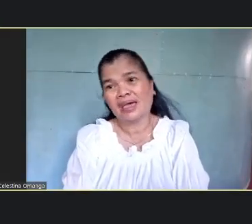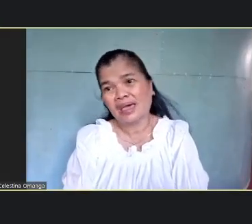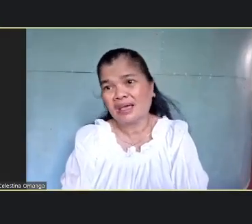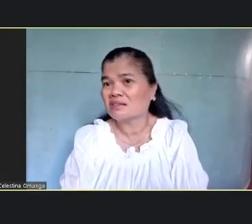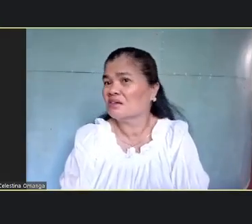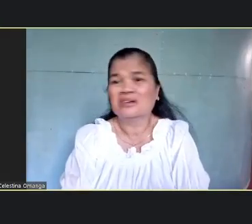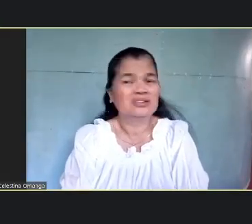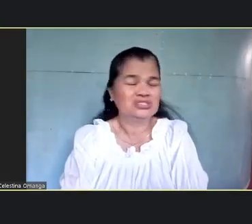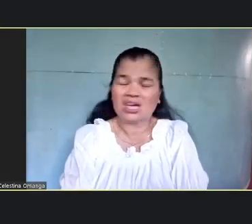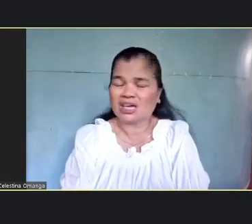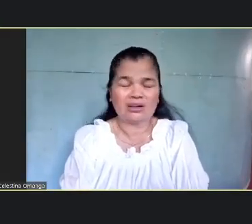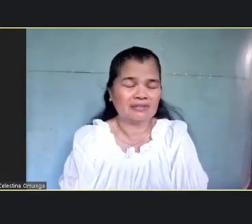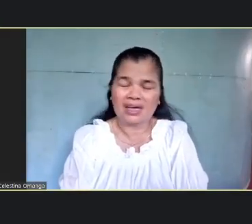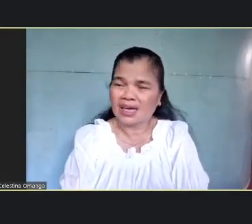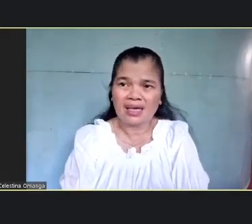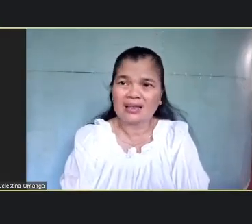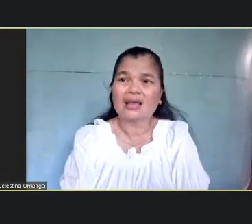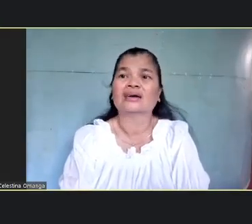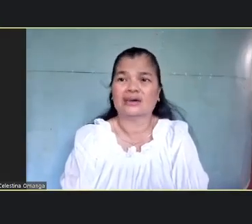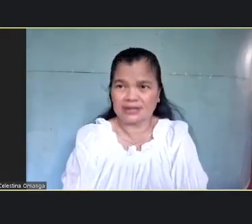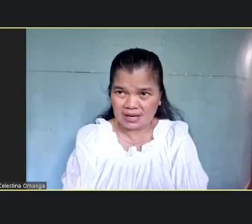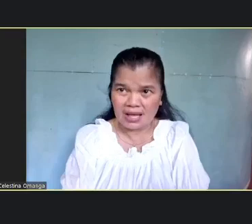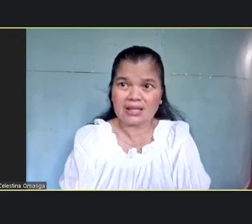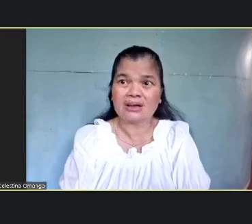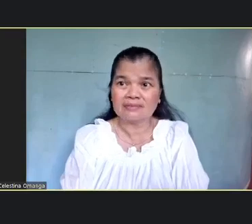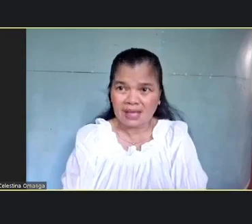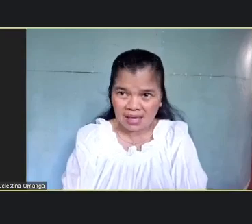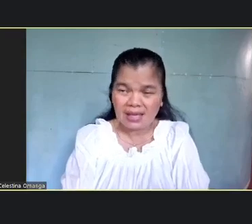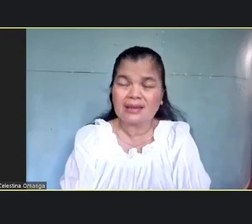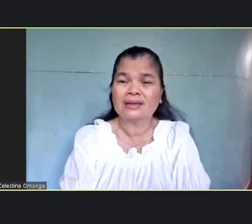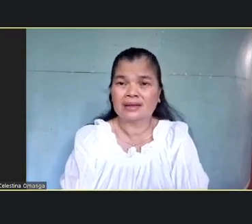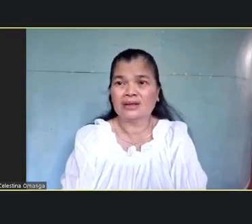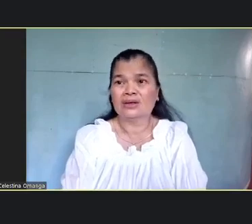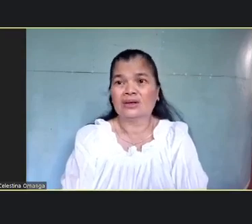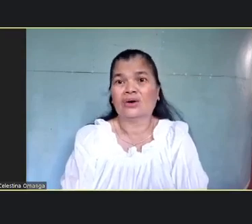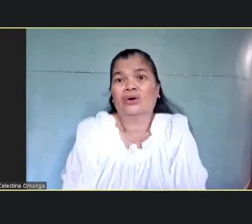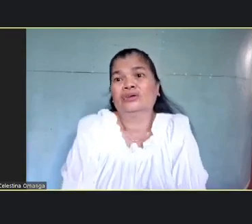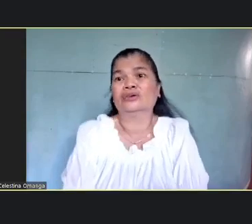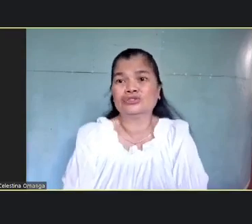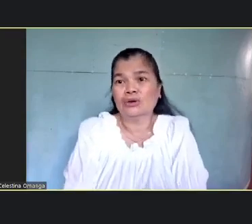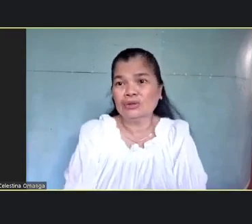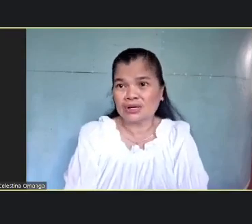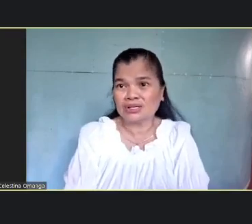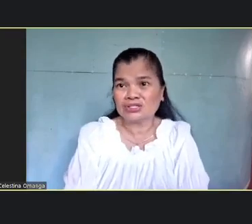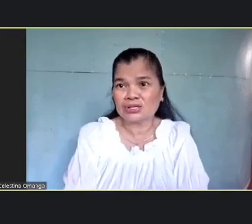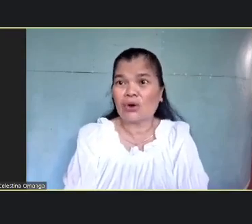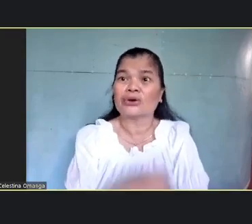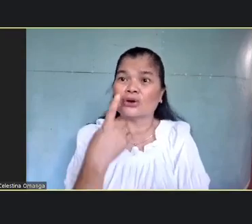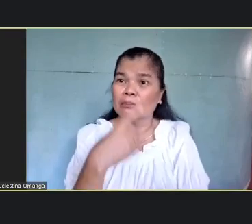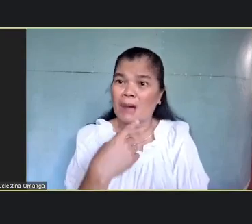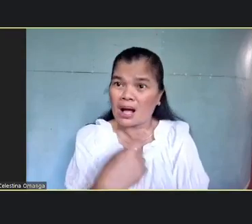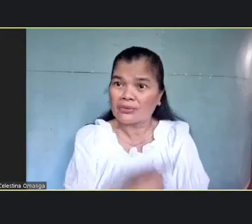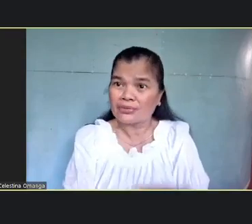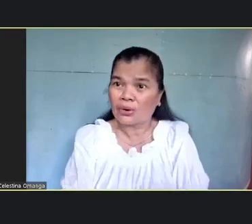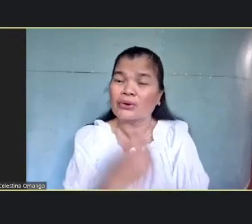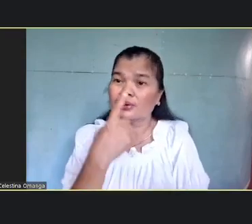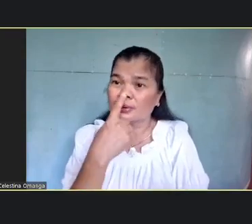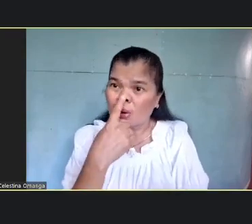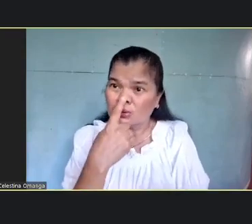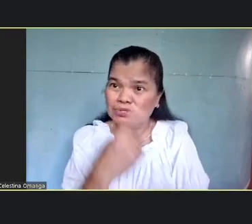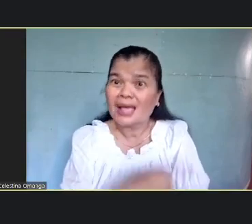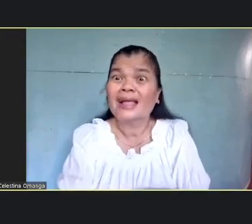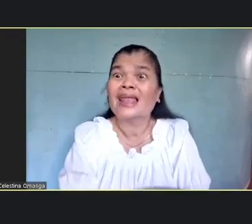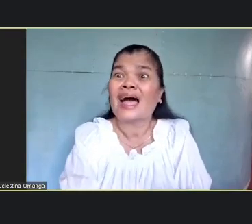movement ng head, shaking of the head, or the nodding of the head, or your shoulders, or your mouth, or